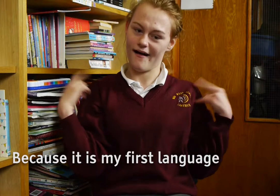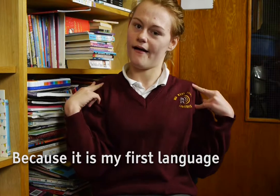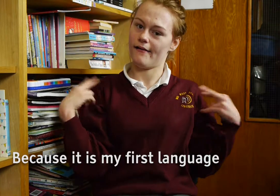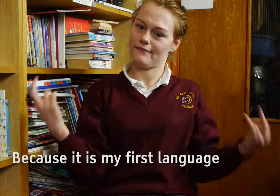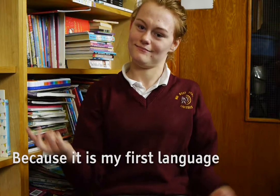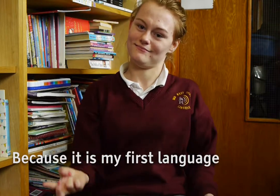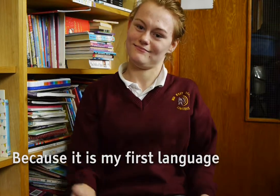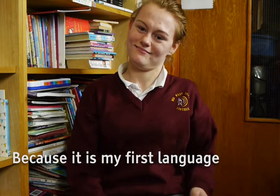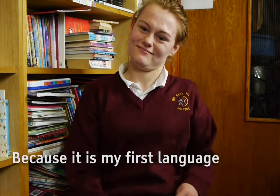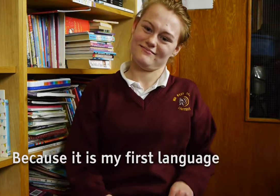Because it is my first language.